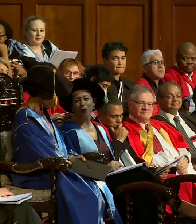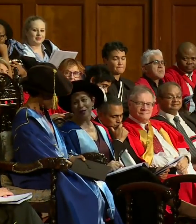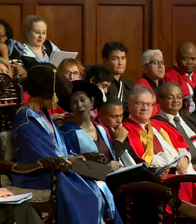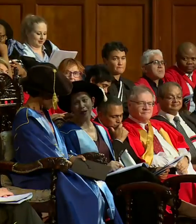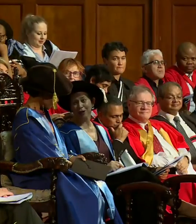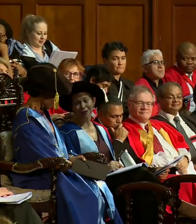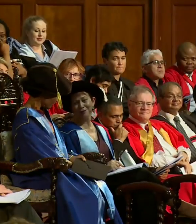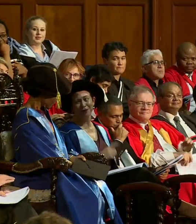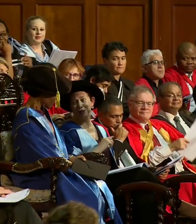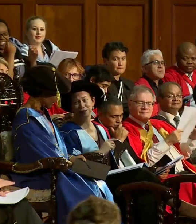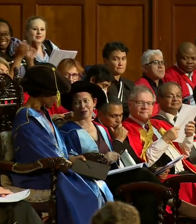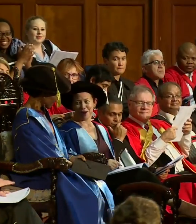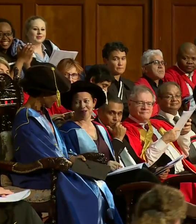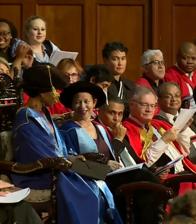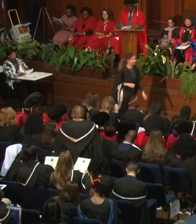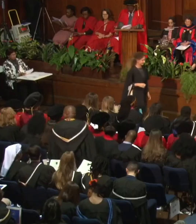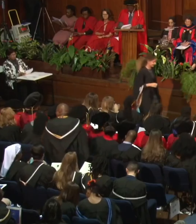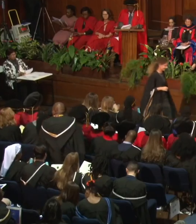Margot Srabbert.